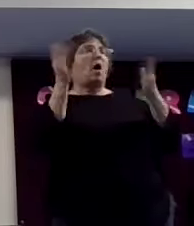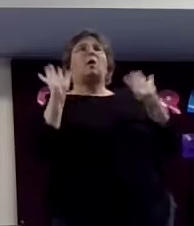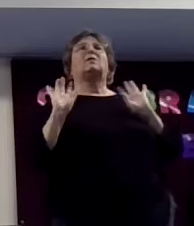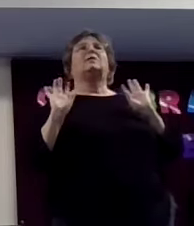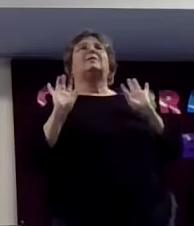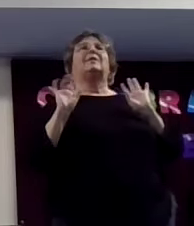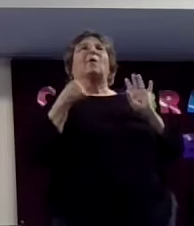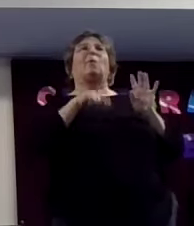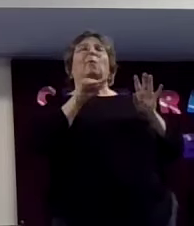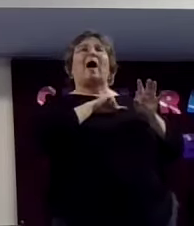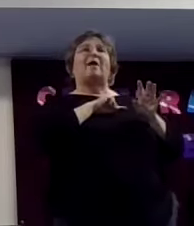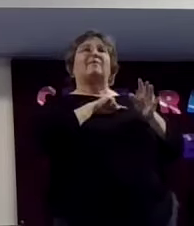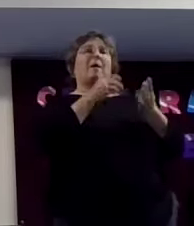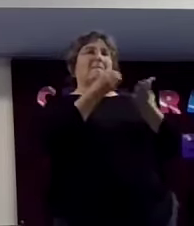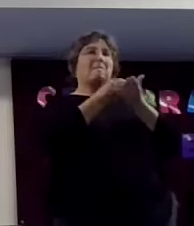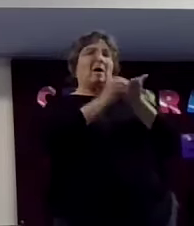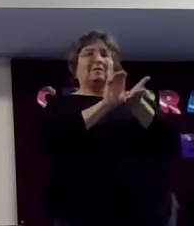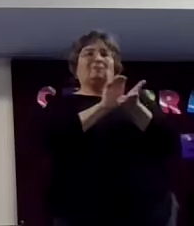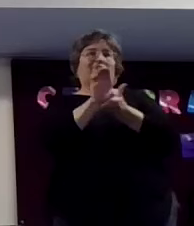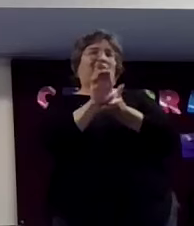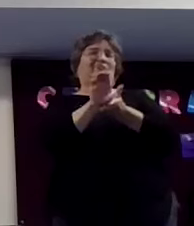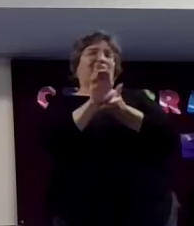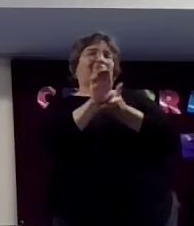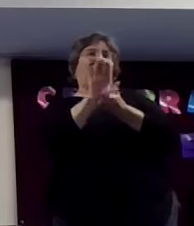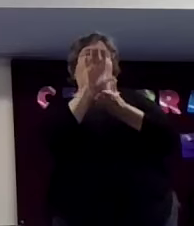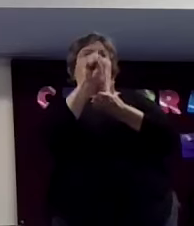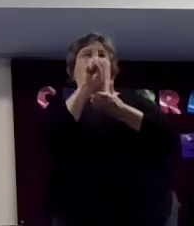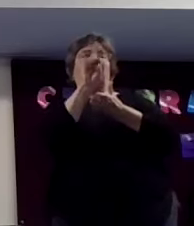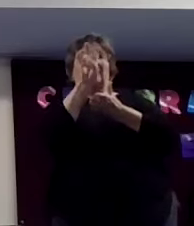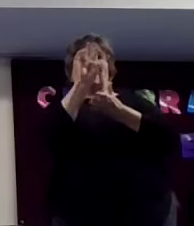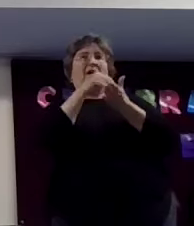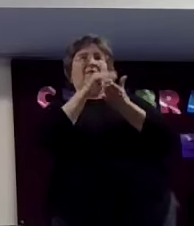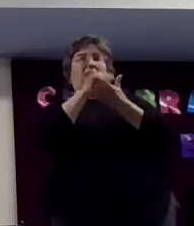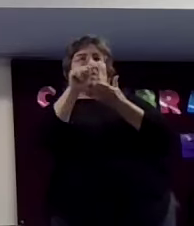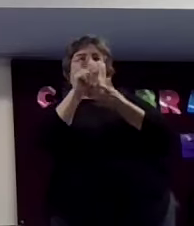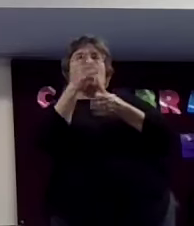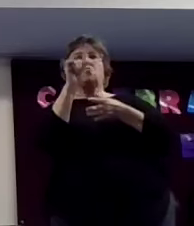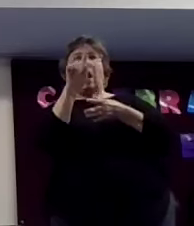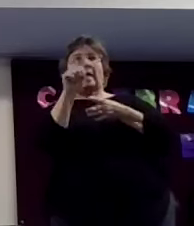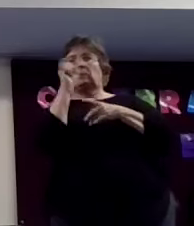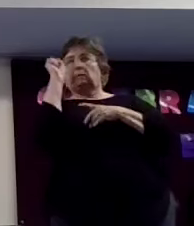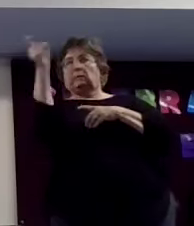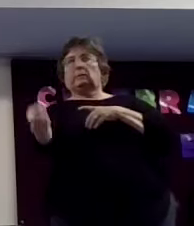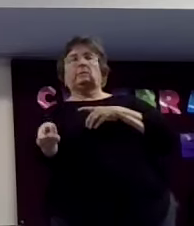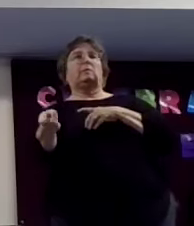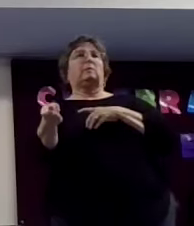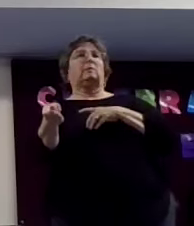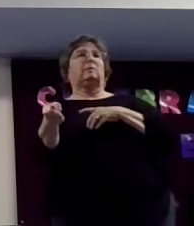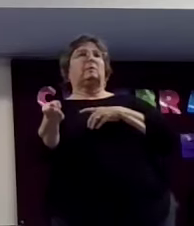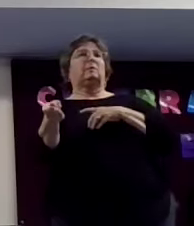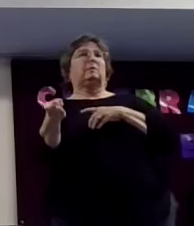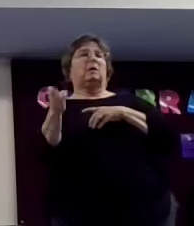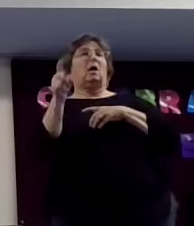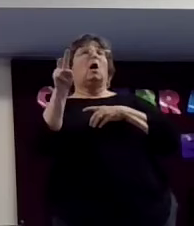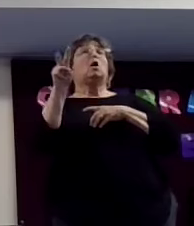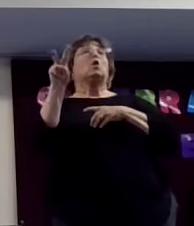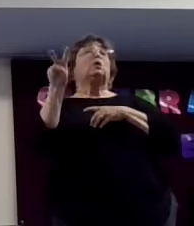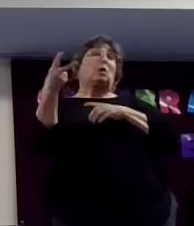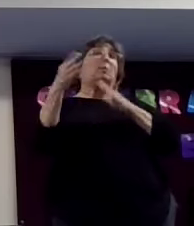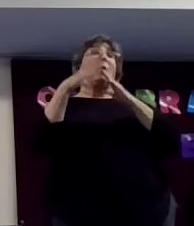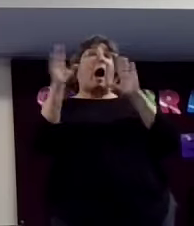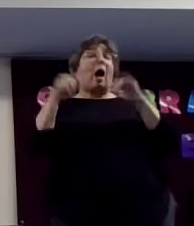it. So we got a pool of money, whether it's gonna be a $50,000 or a $75,000 grant to bring your double